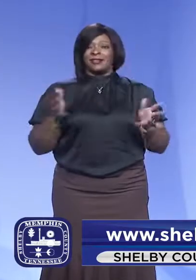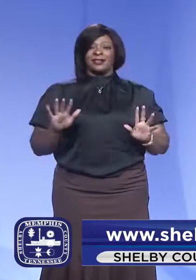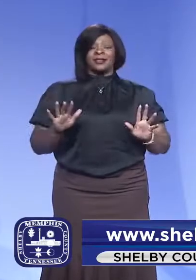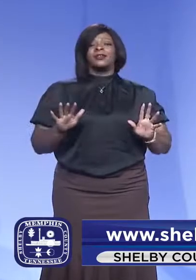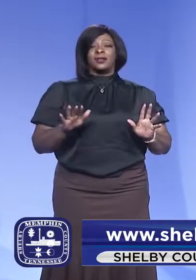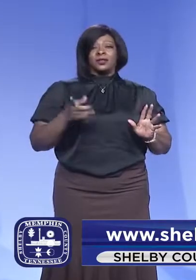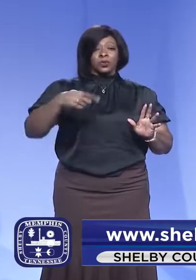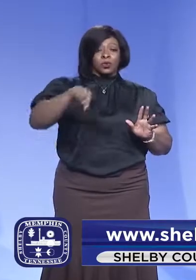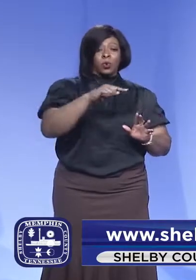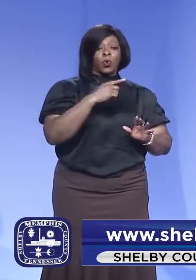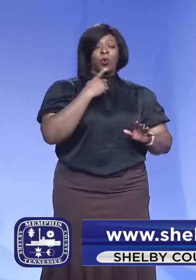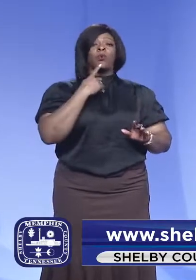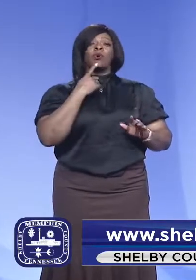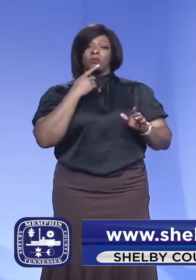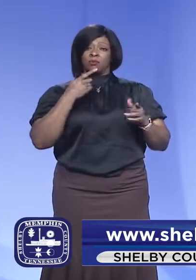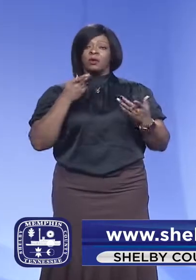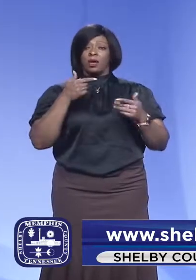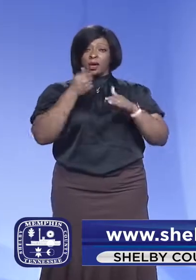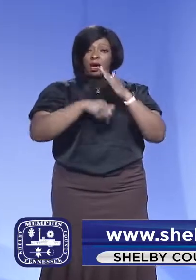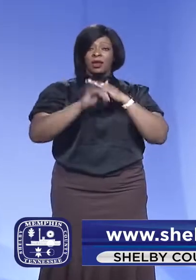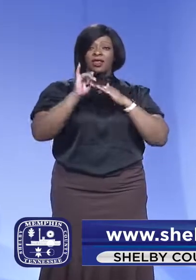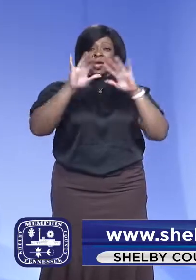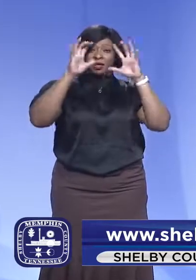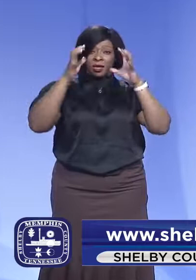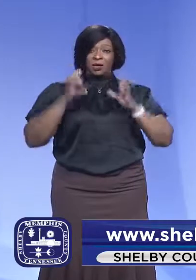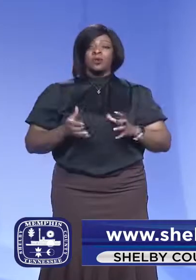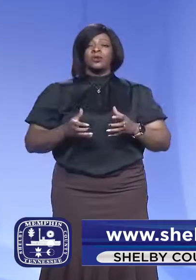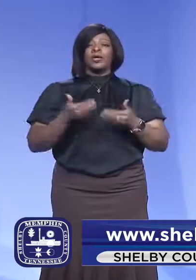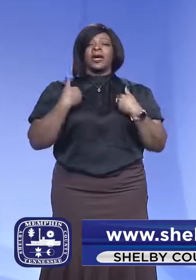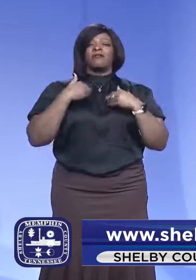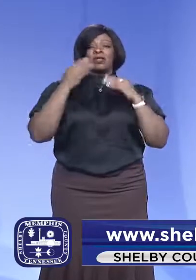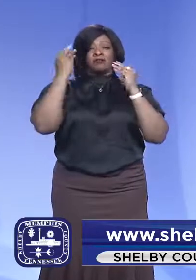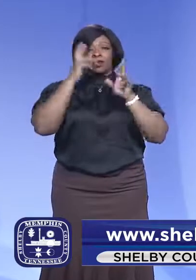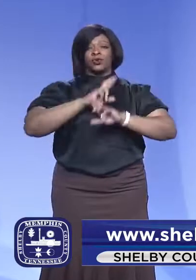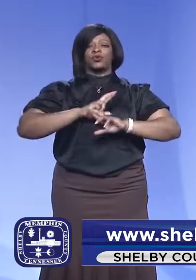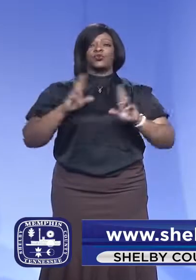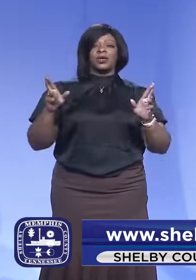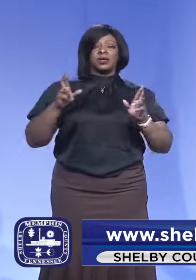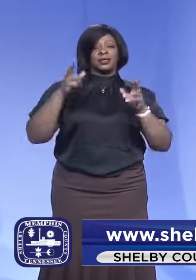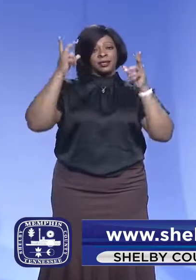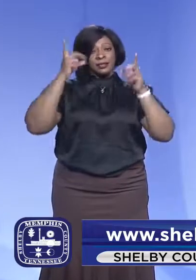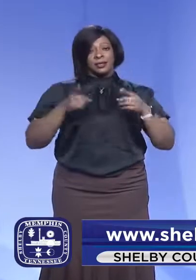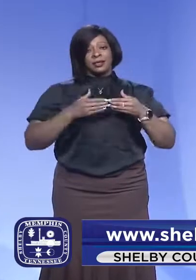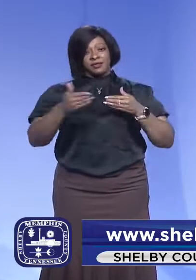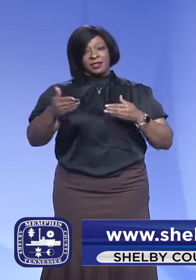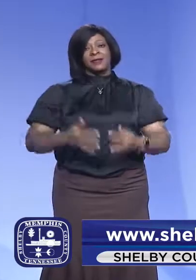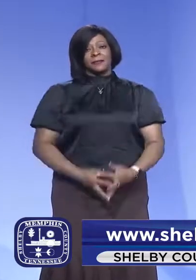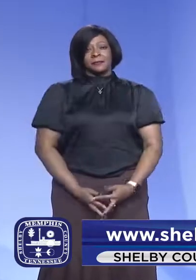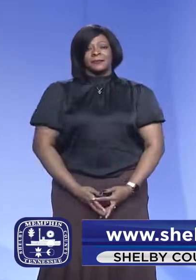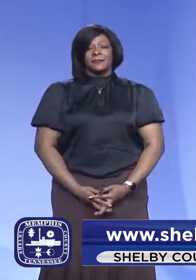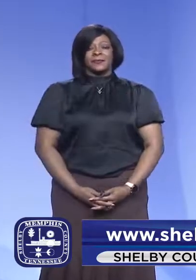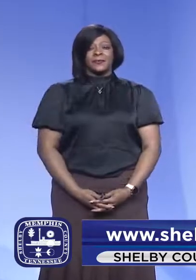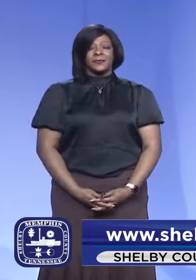of you who are eligible for vaccine have the information to, again, make an informed decision.